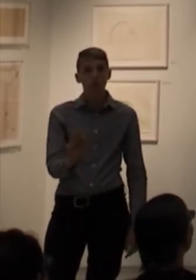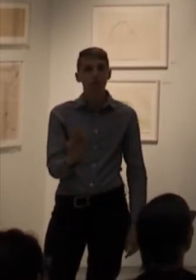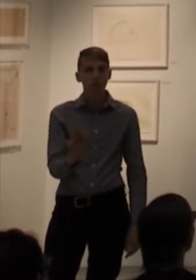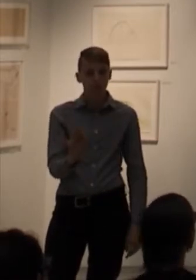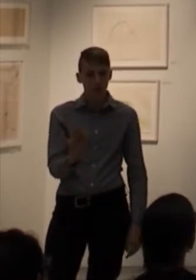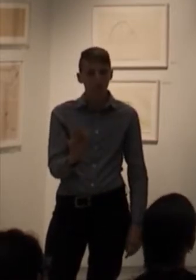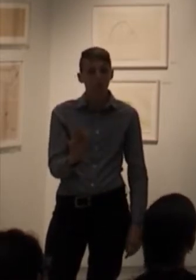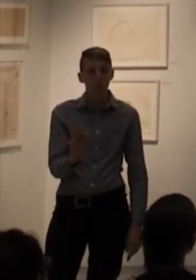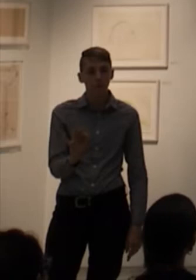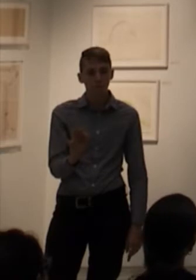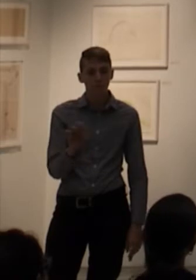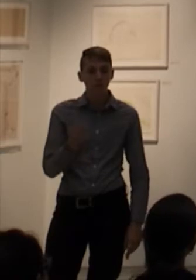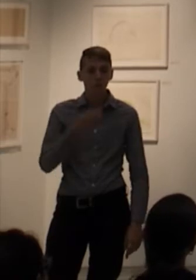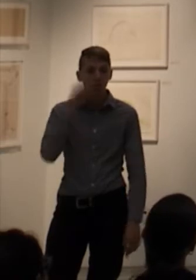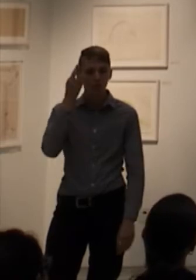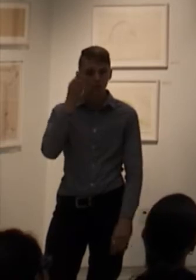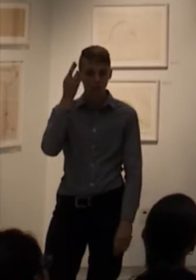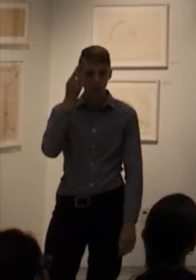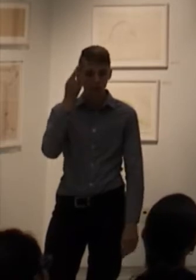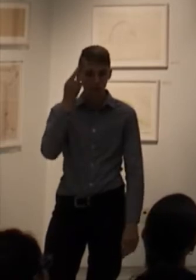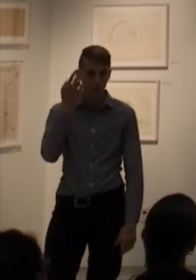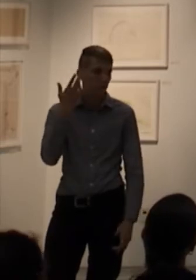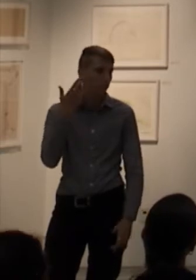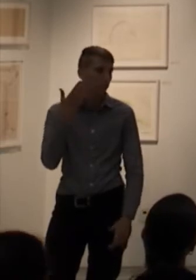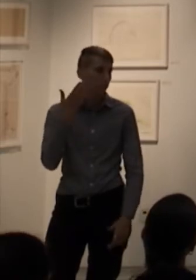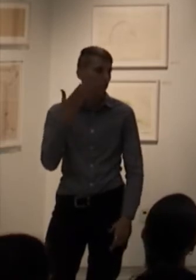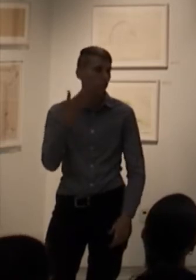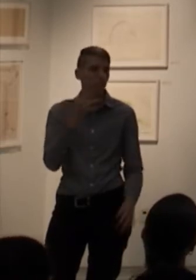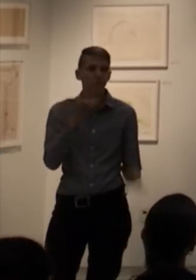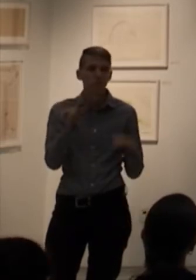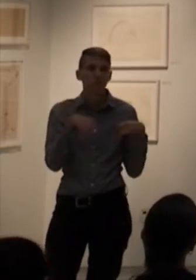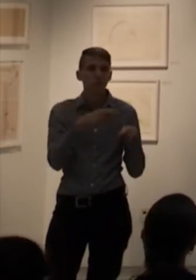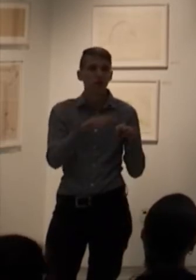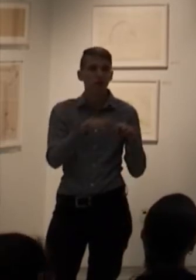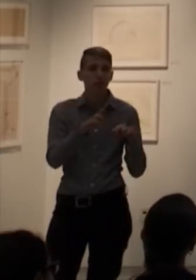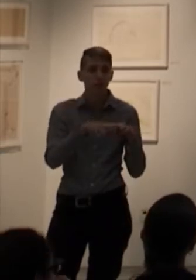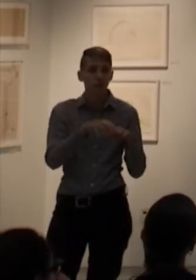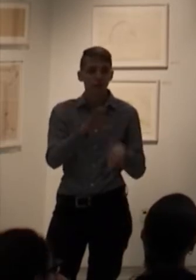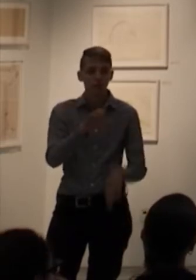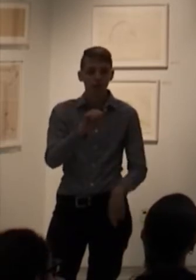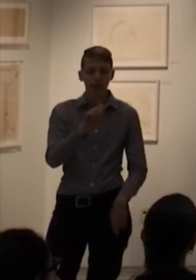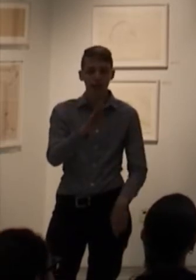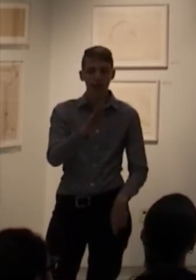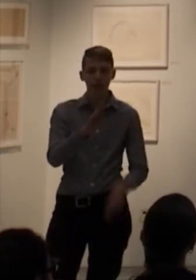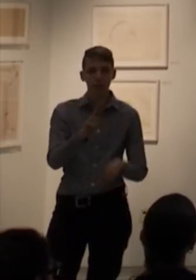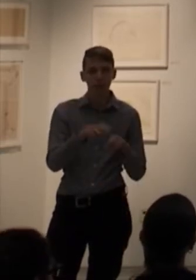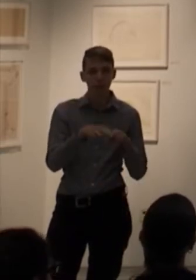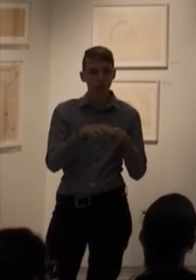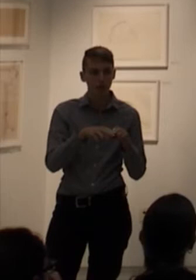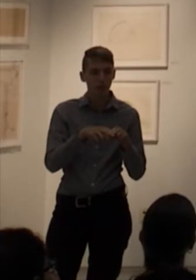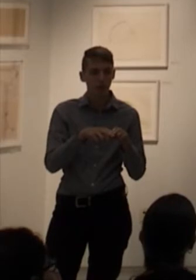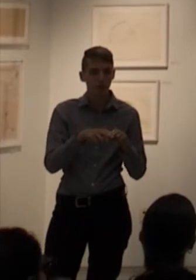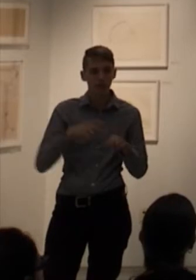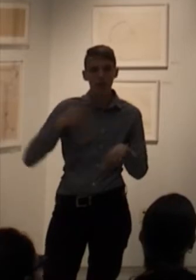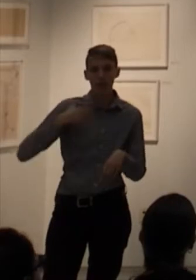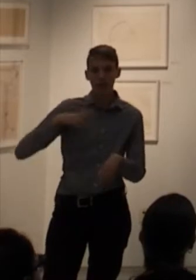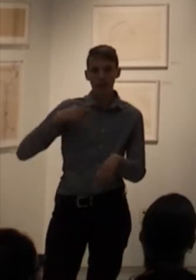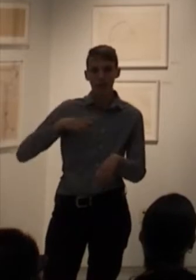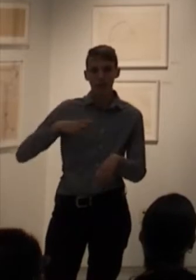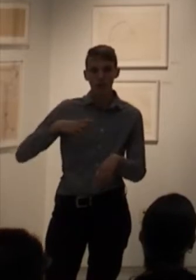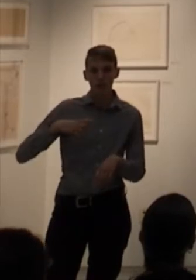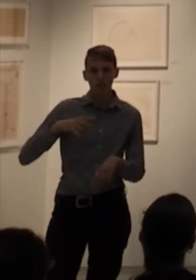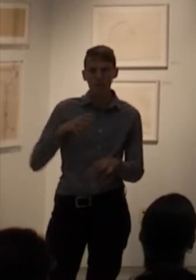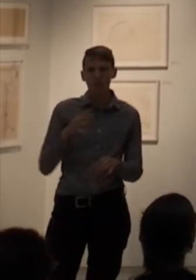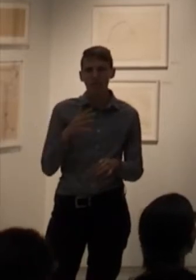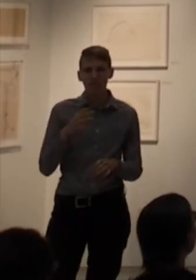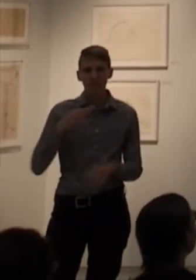reasons is the classic chair, the cab chair, is a leather, almost t-shirt,